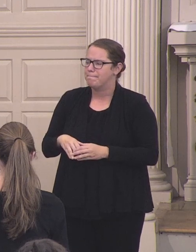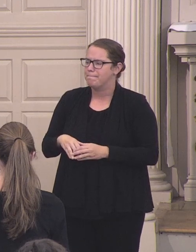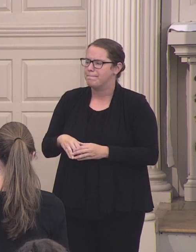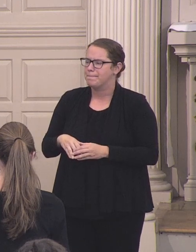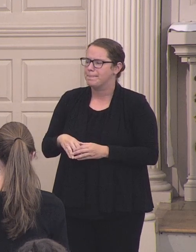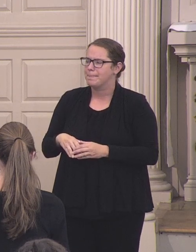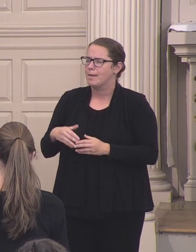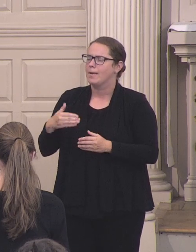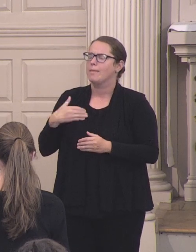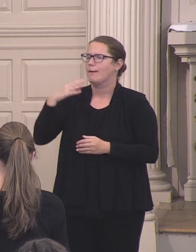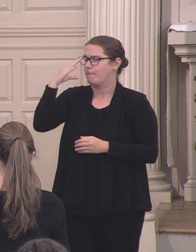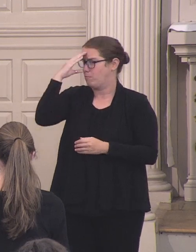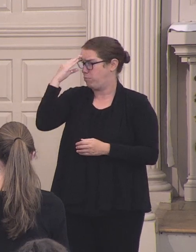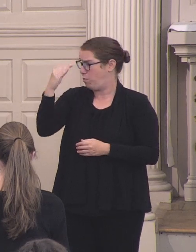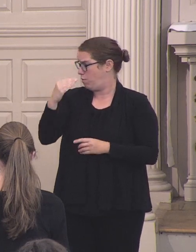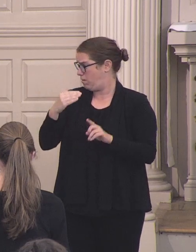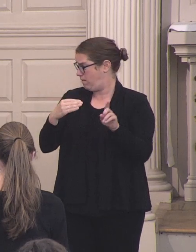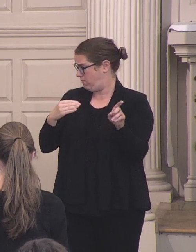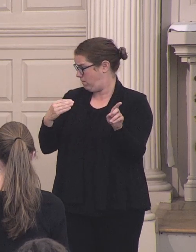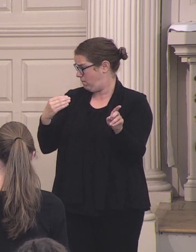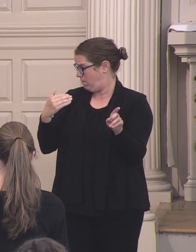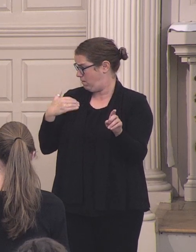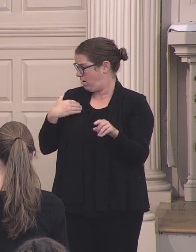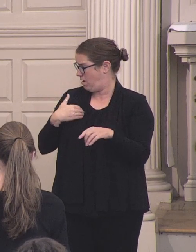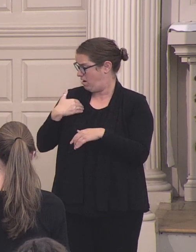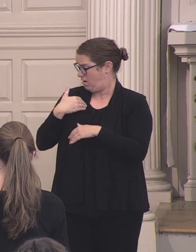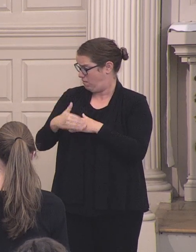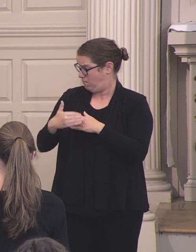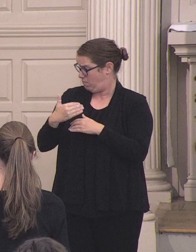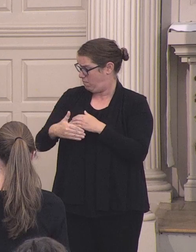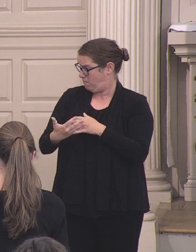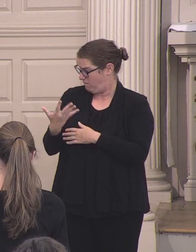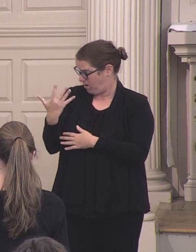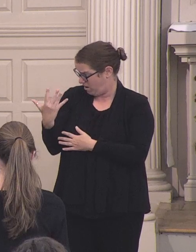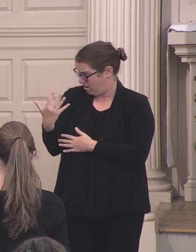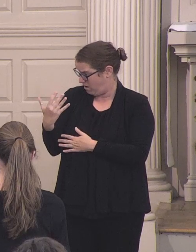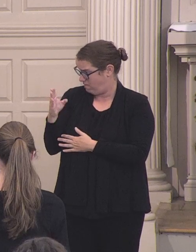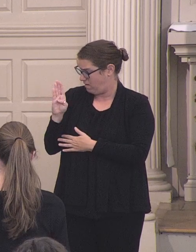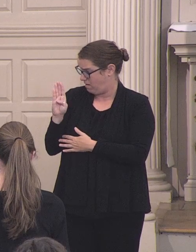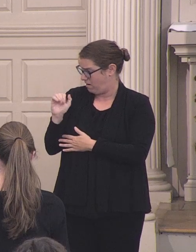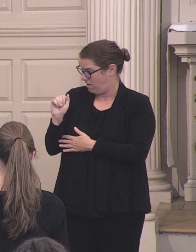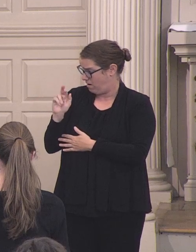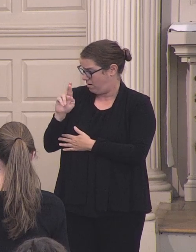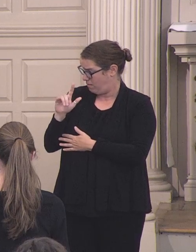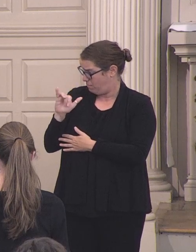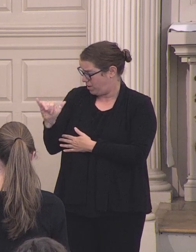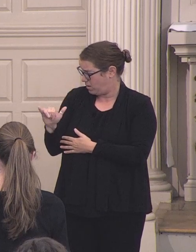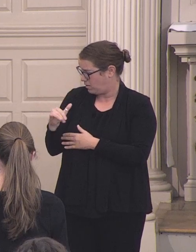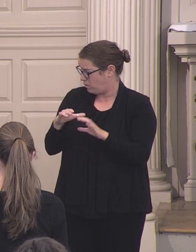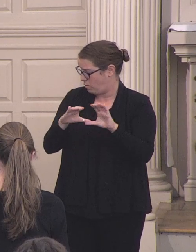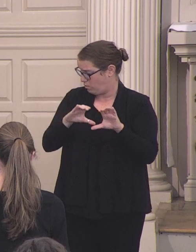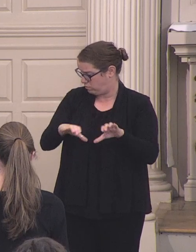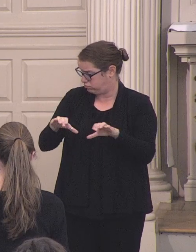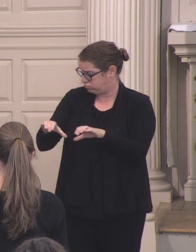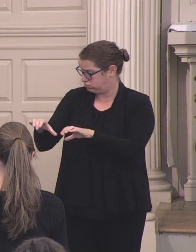"There is a boy here who has 5 barley loaves and 2 fish.